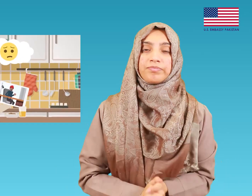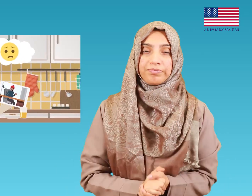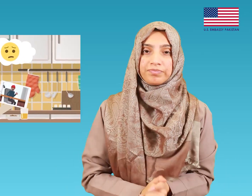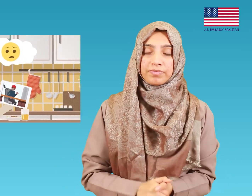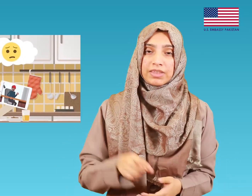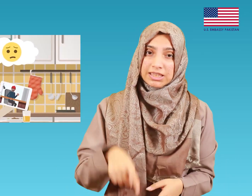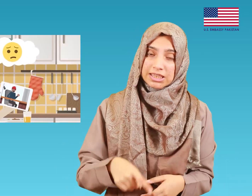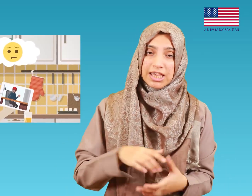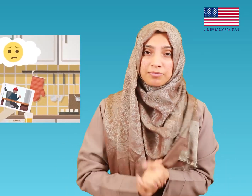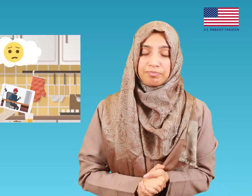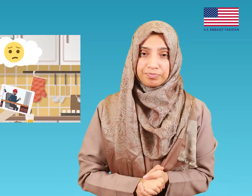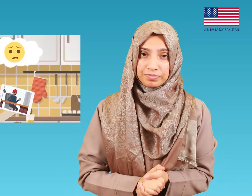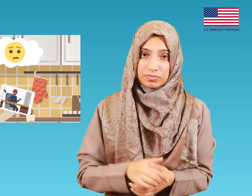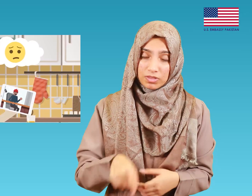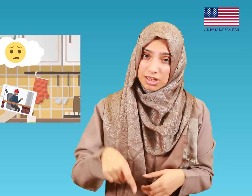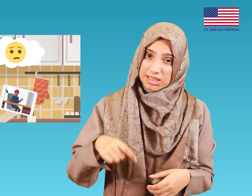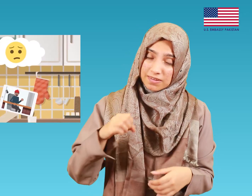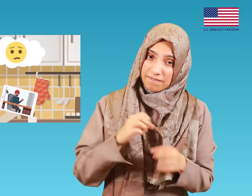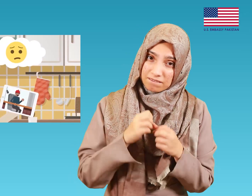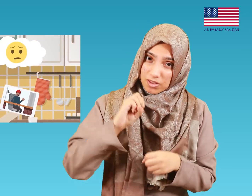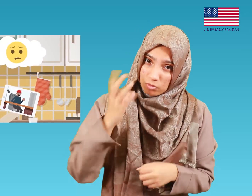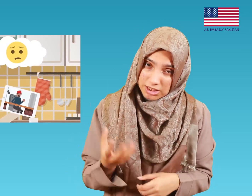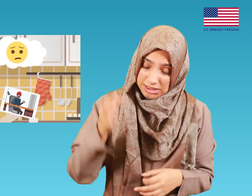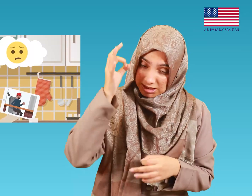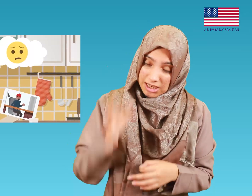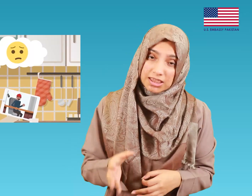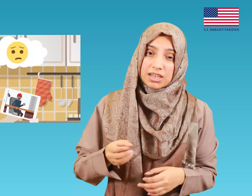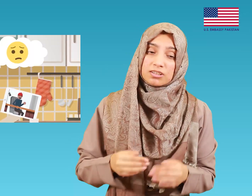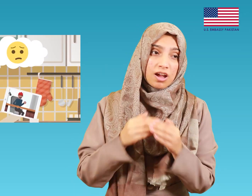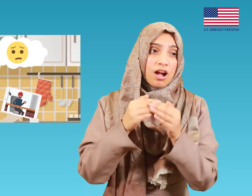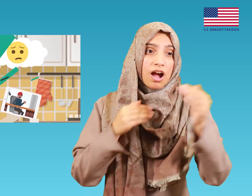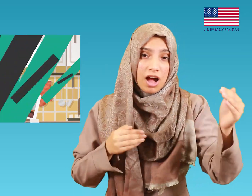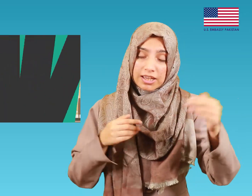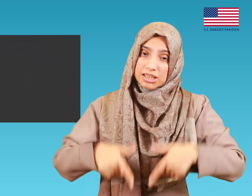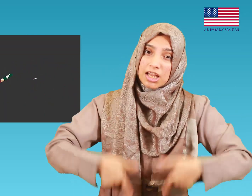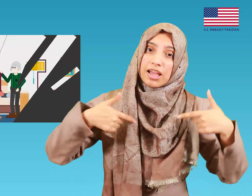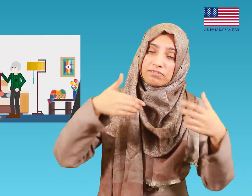This organ damage may increase the risk of long-term health problems.